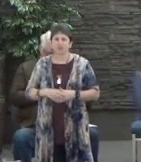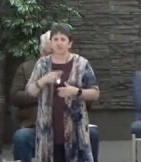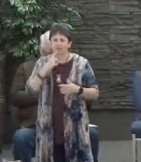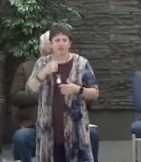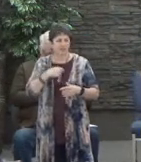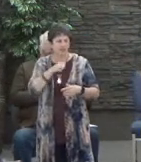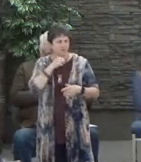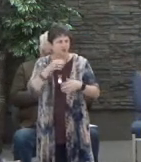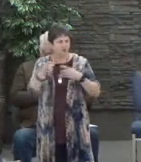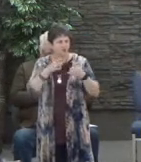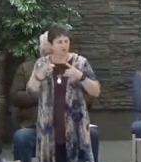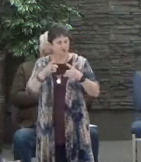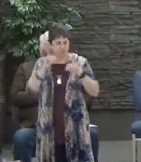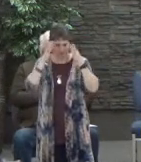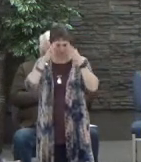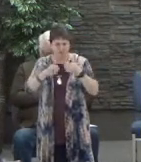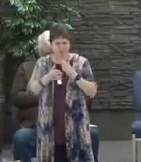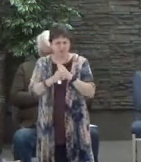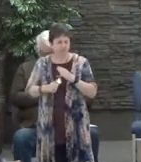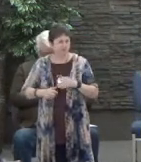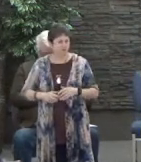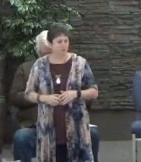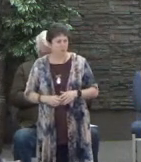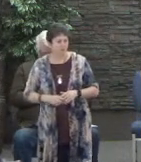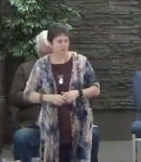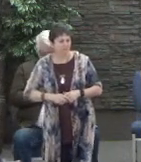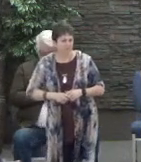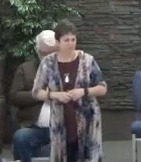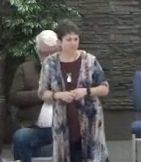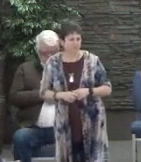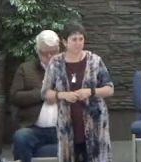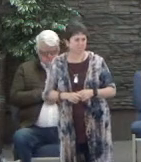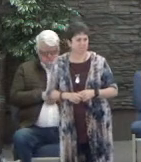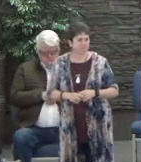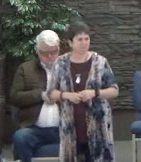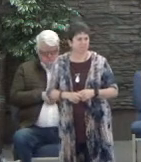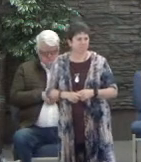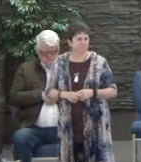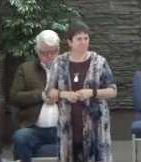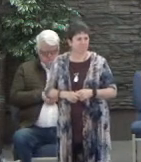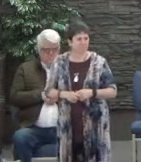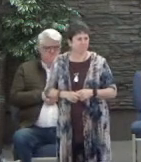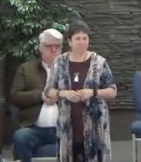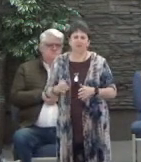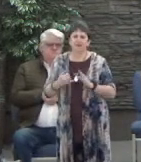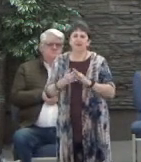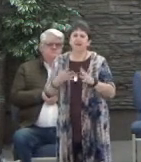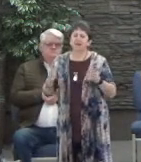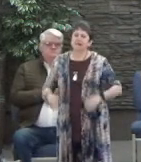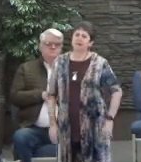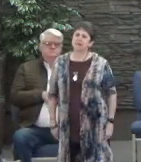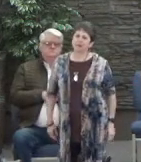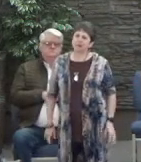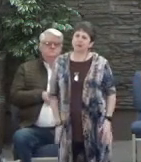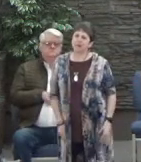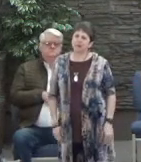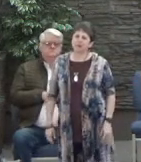not directionally gifted, I guess. Well, I guess that illustration's out.